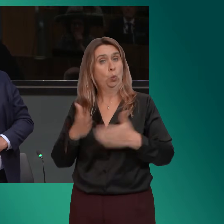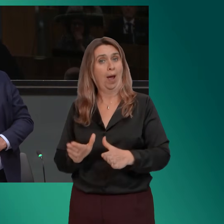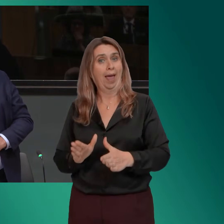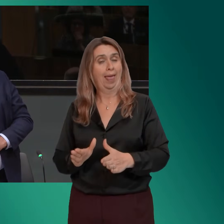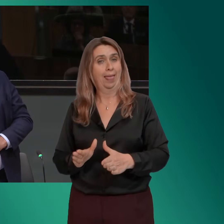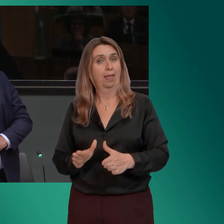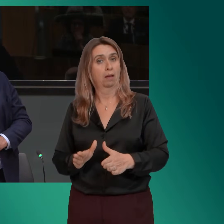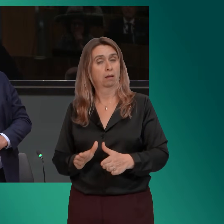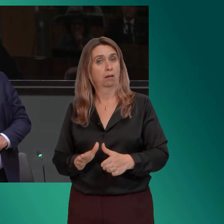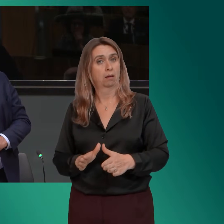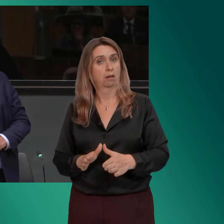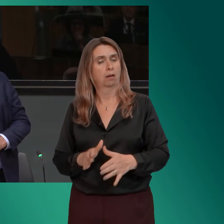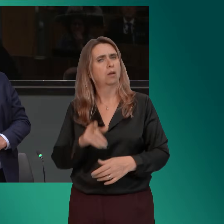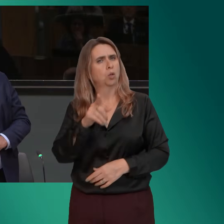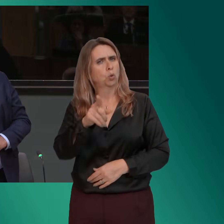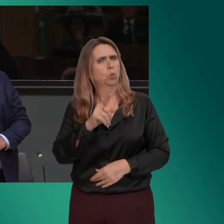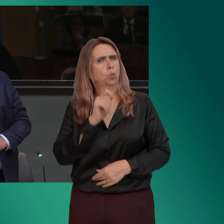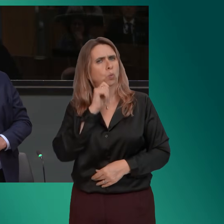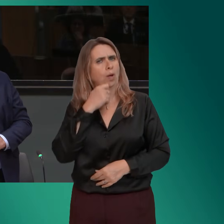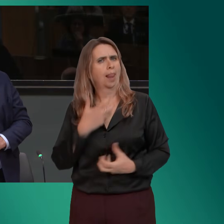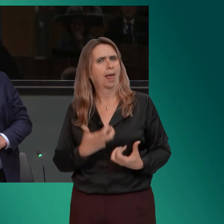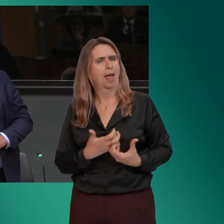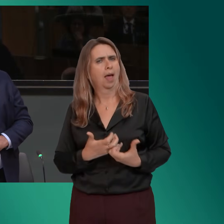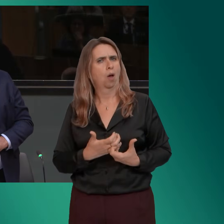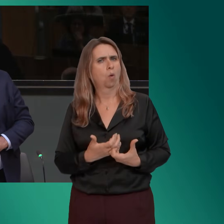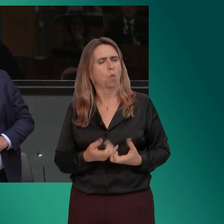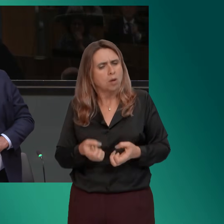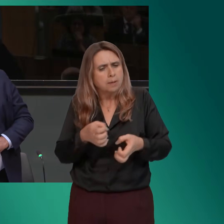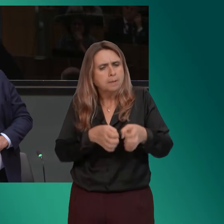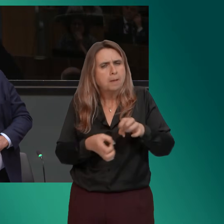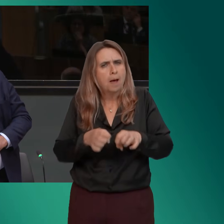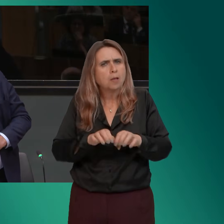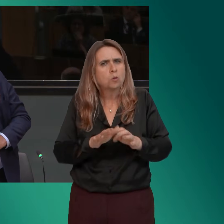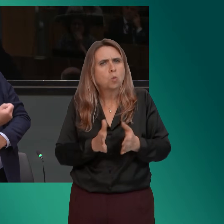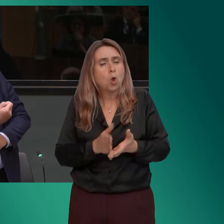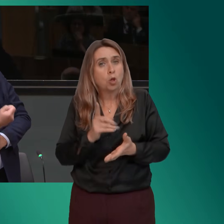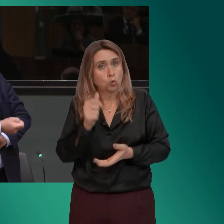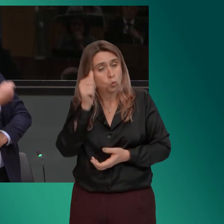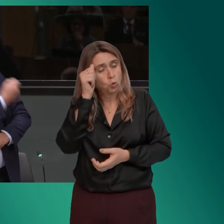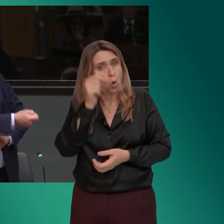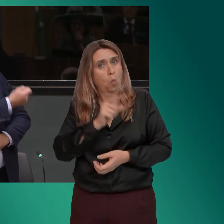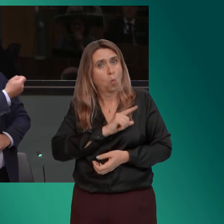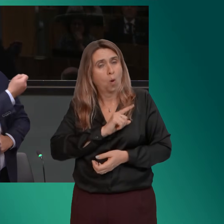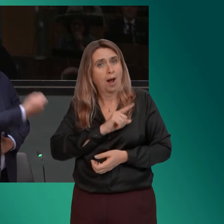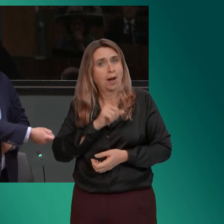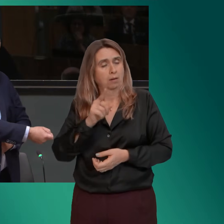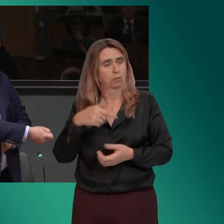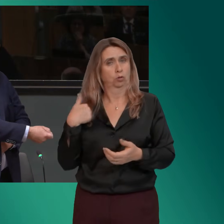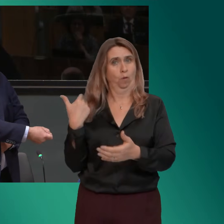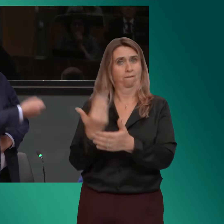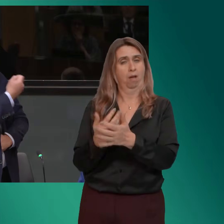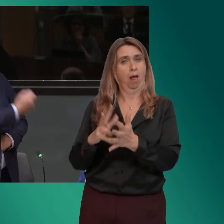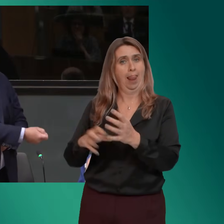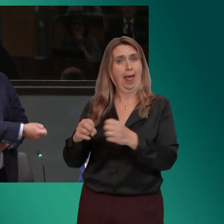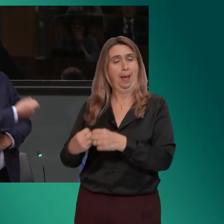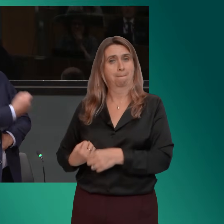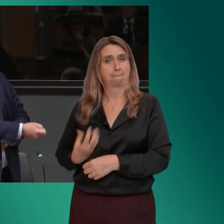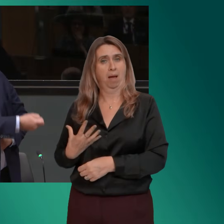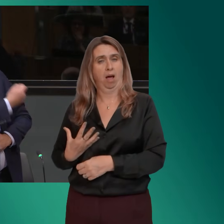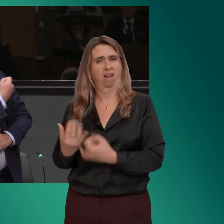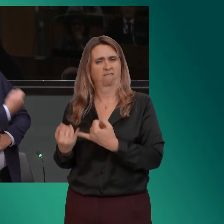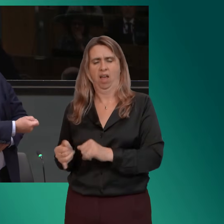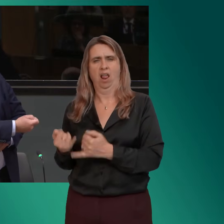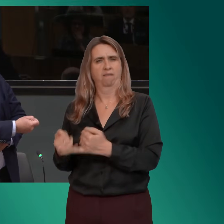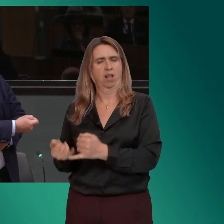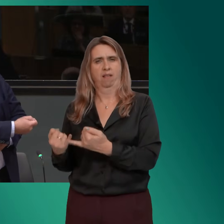you confirm what your interpretation is of the science that makes your approach different from the failed Labour approach that used to